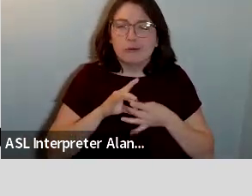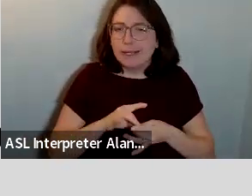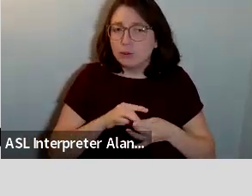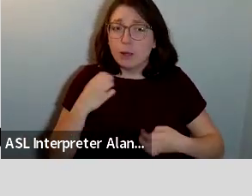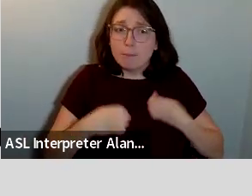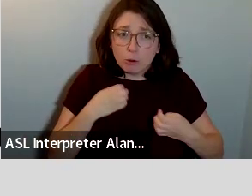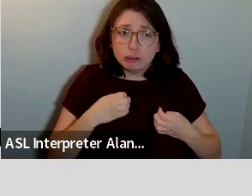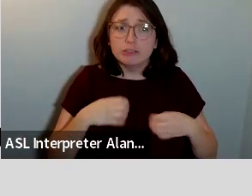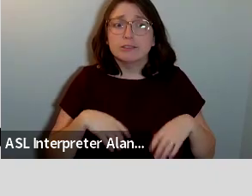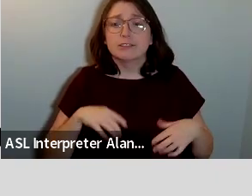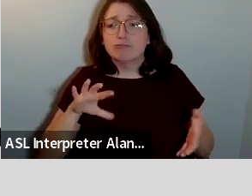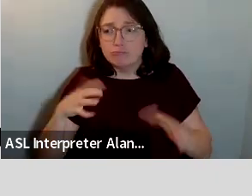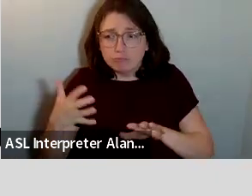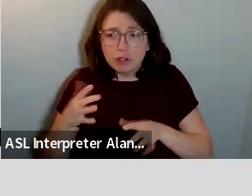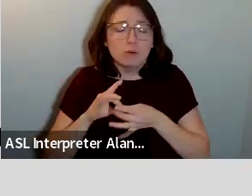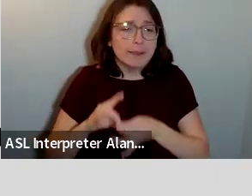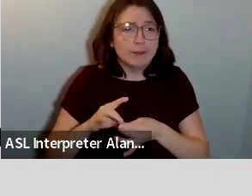and connection with others.